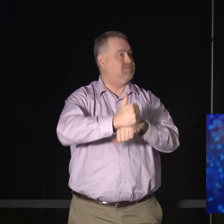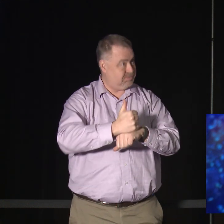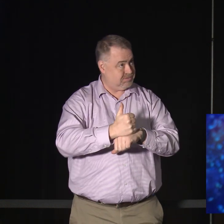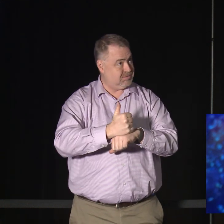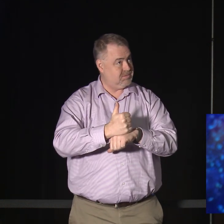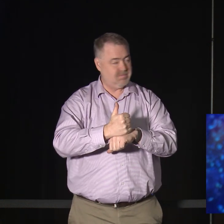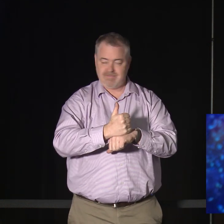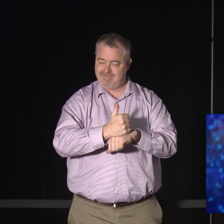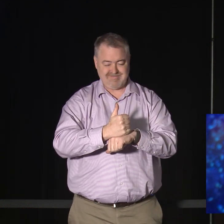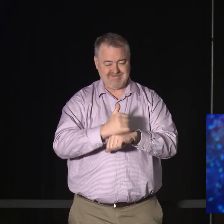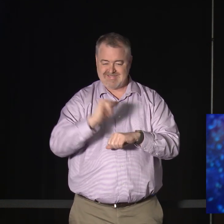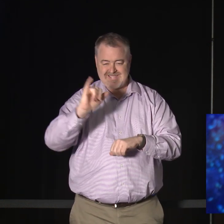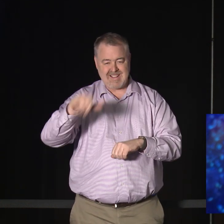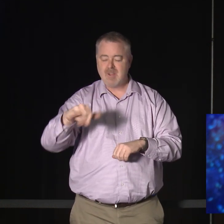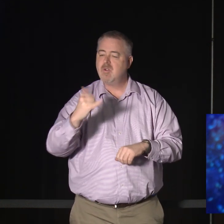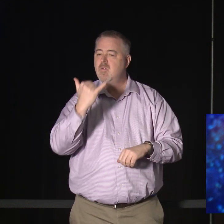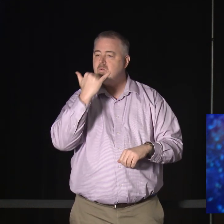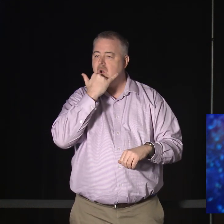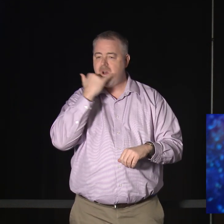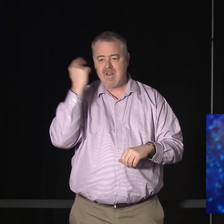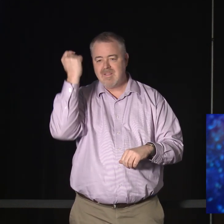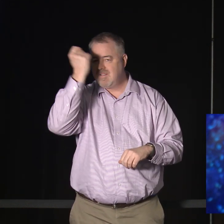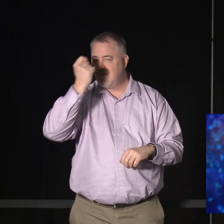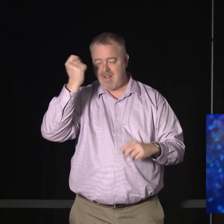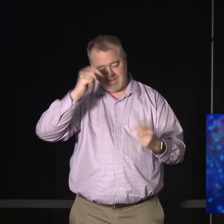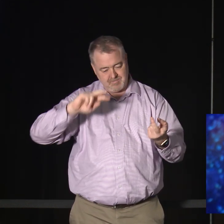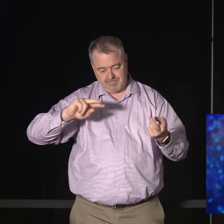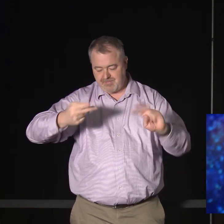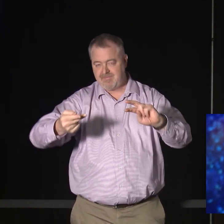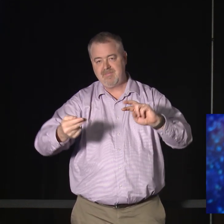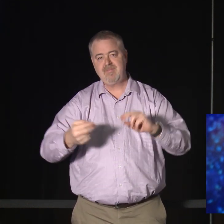was twisted theology.